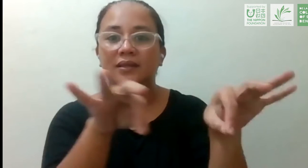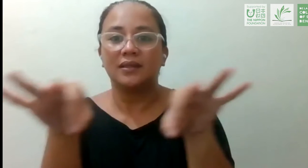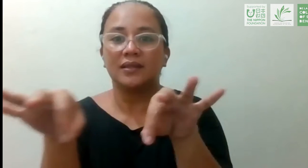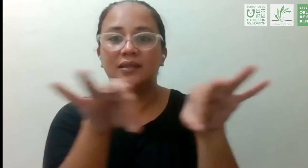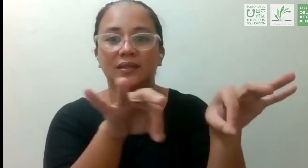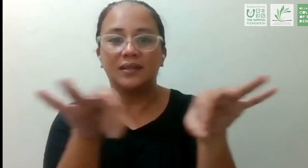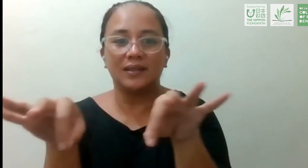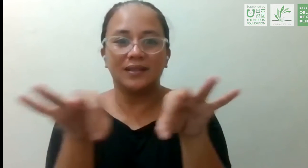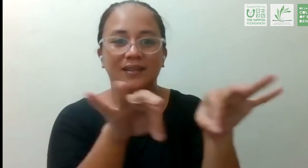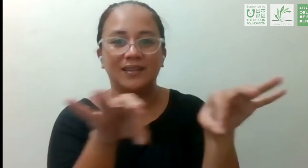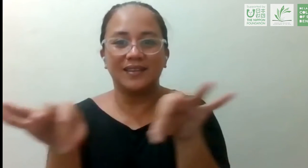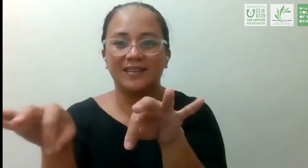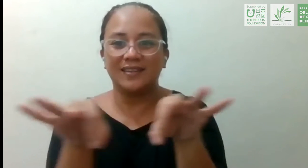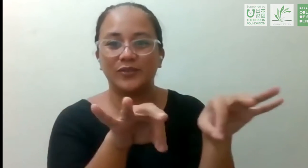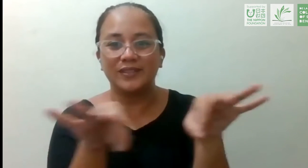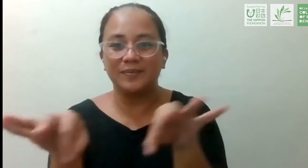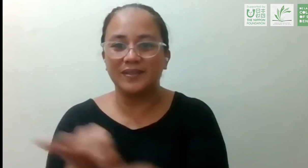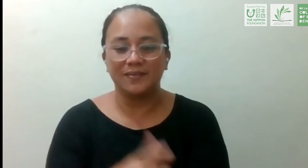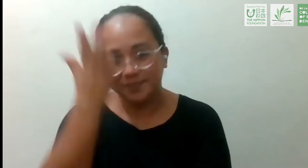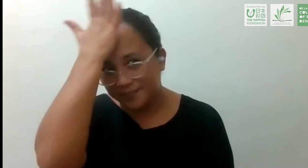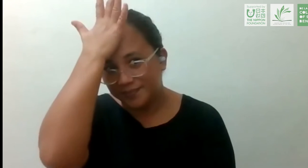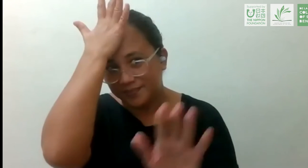Peeps has his hand up. Yeah.